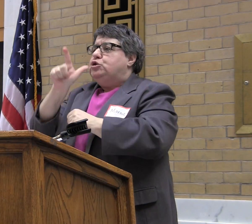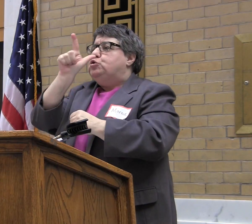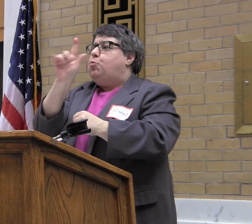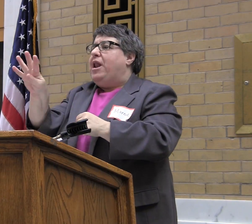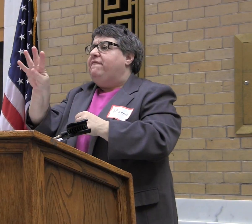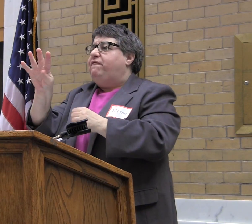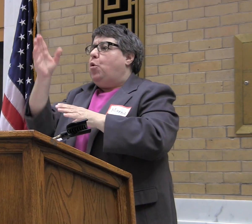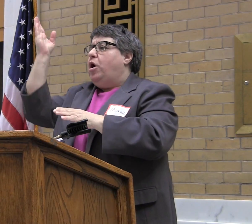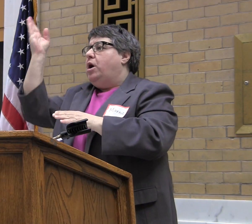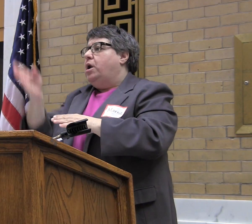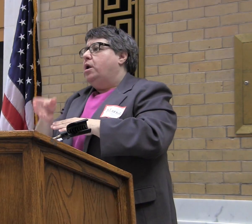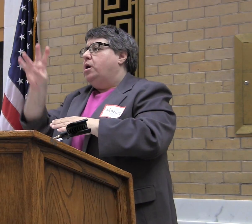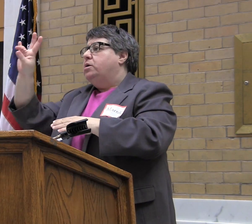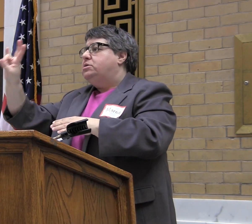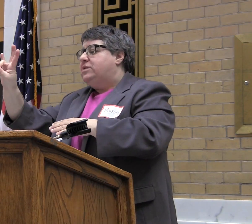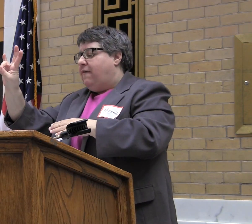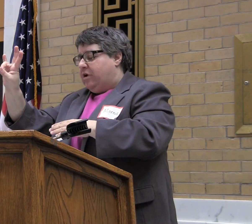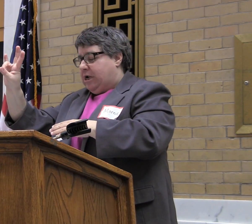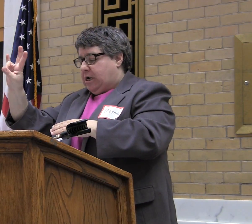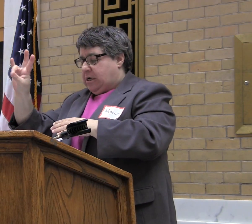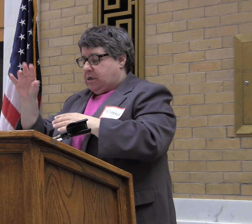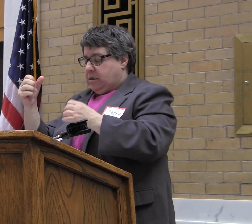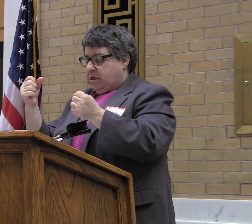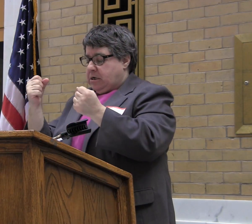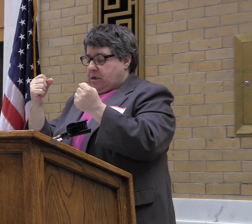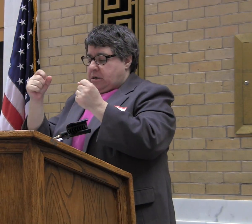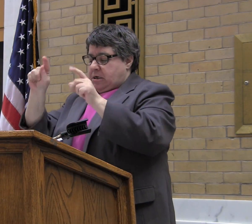support is 24/7.